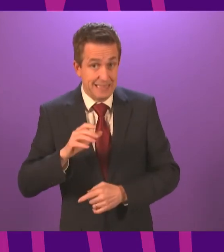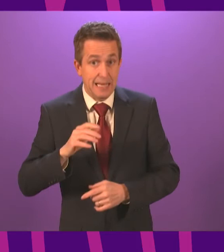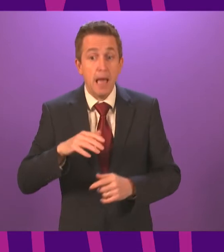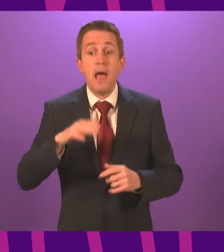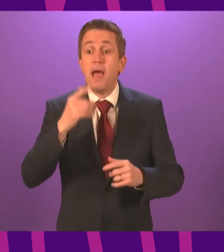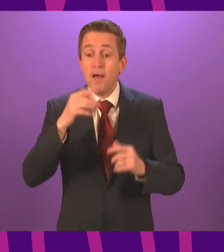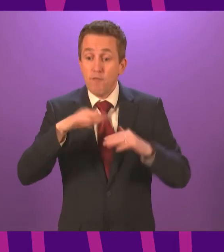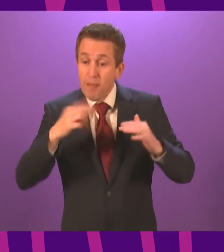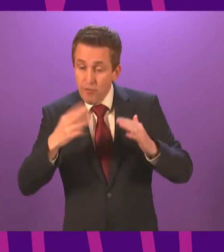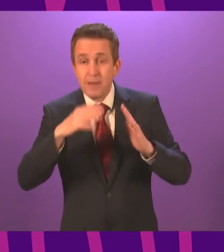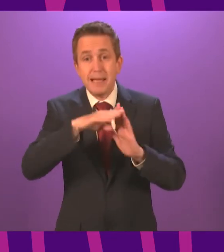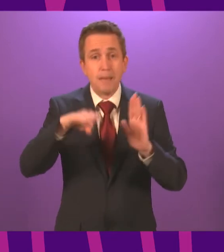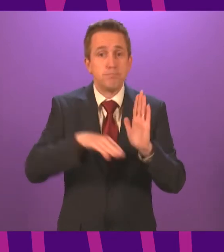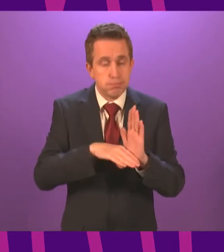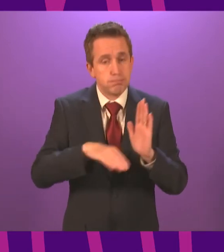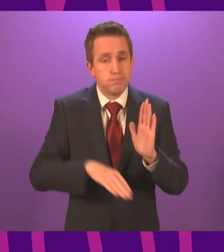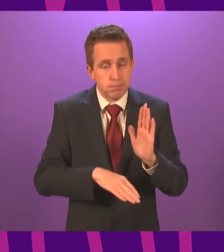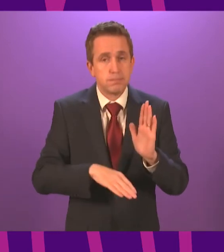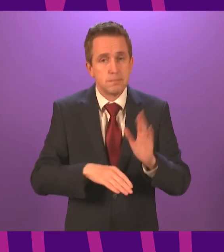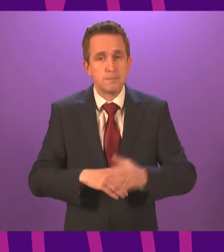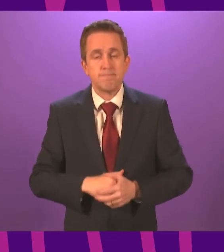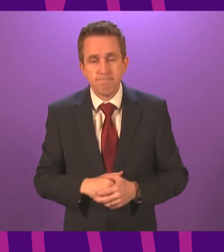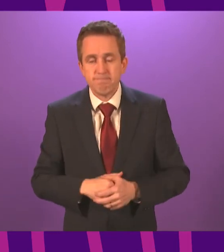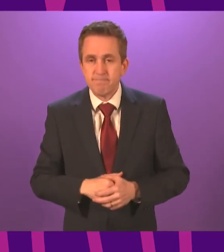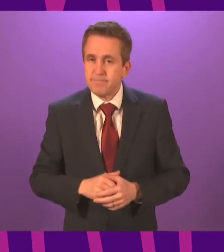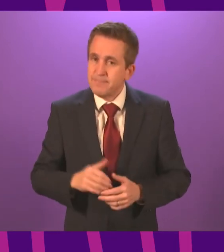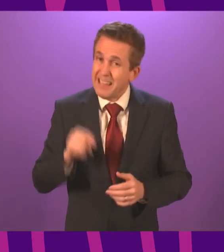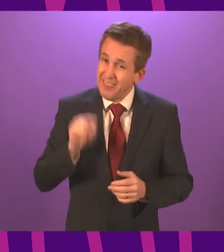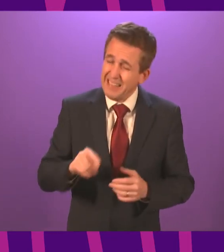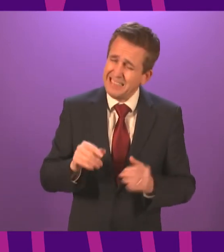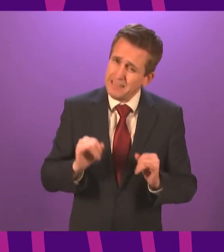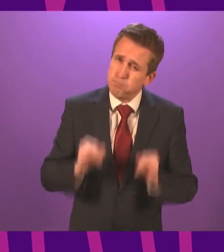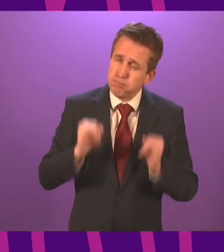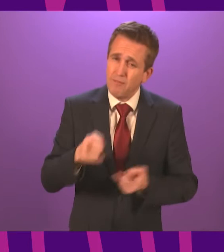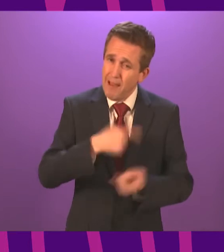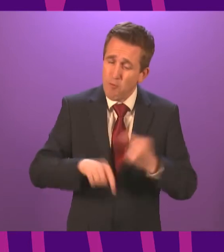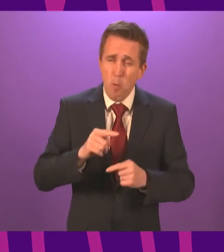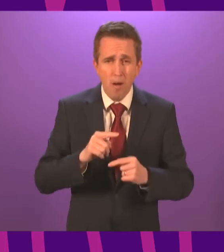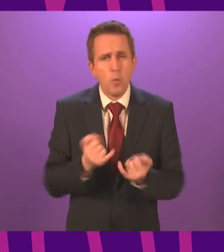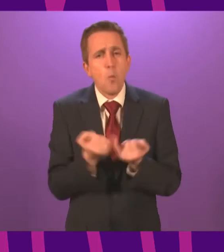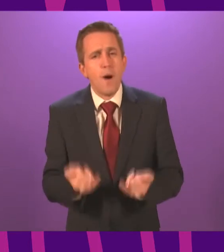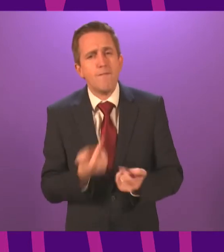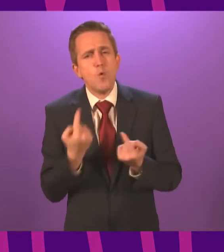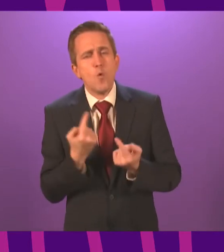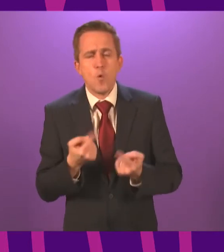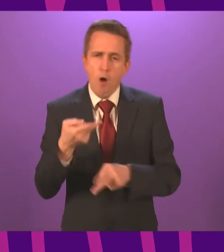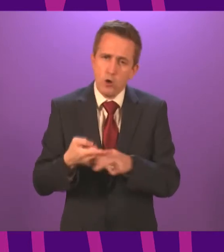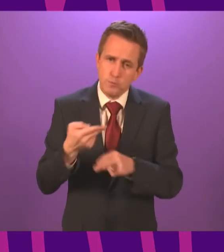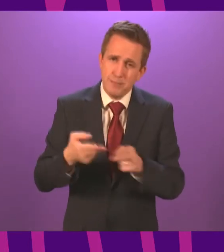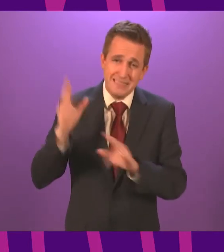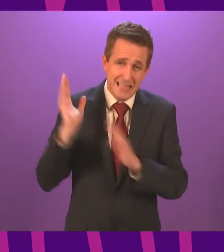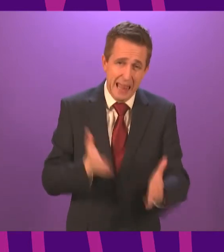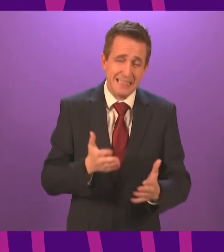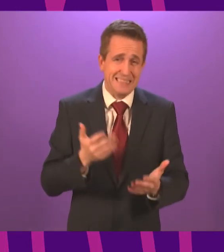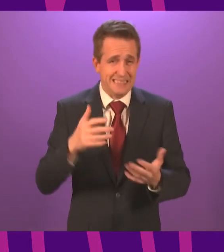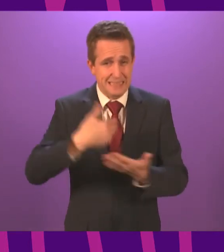the earliest opportunity. It is challenging for everyone, particularly the hospitality sector. I know that from the